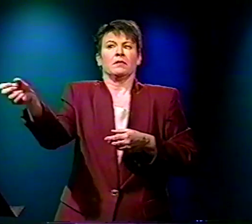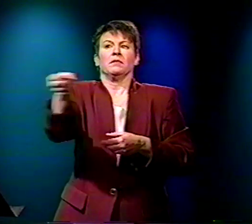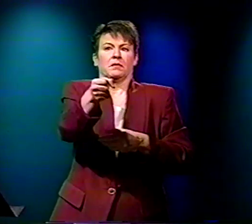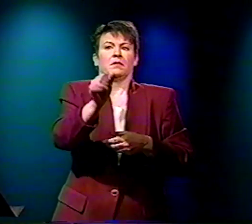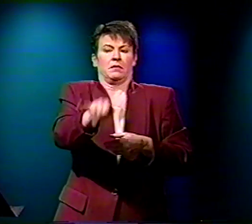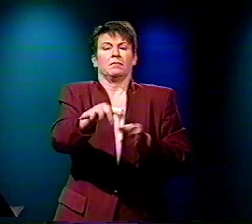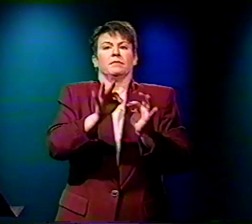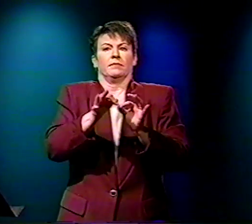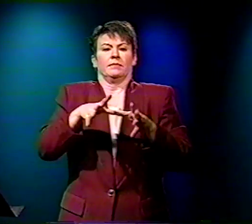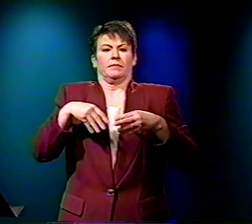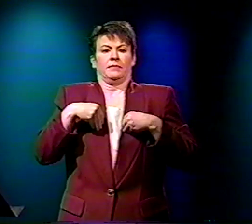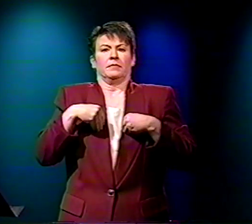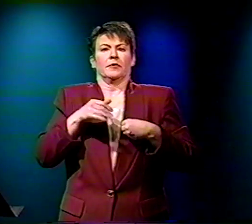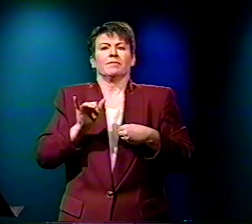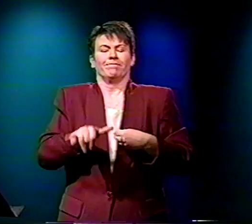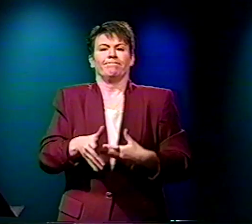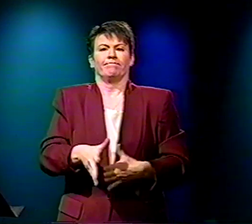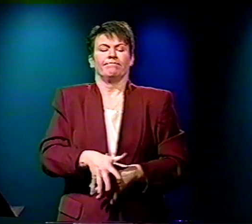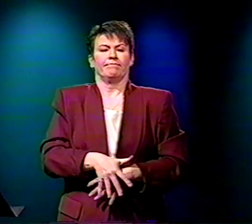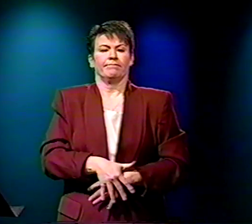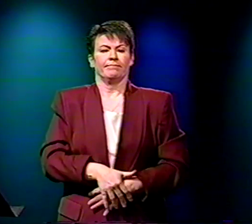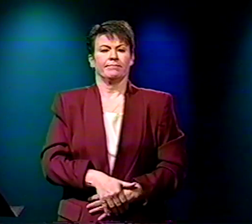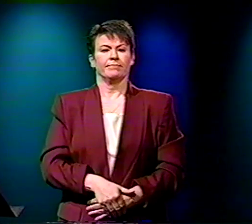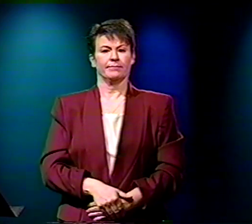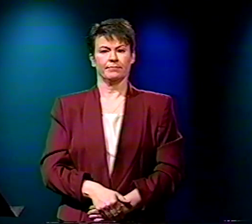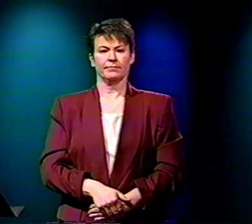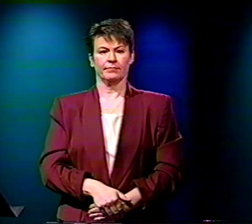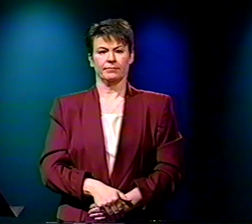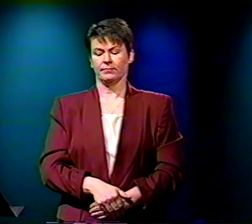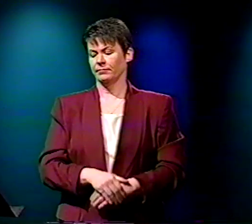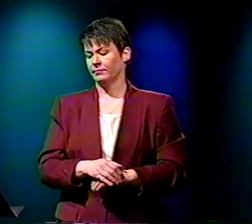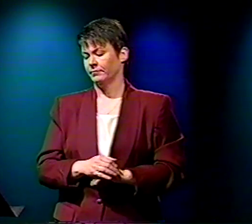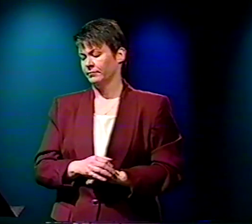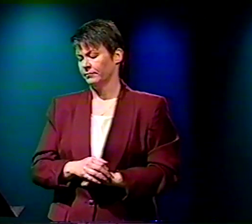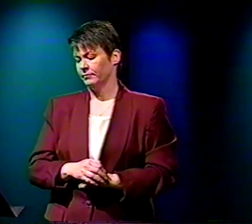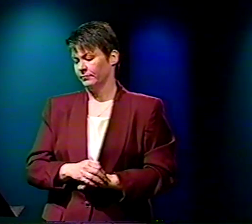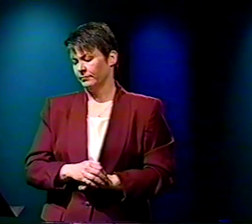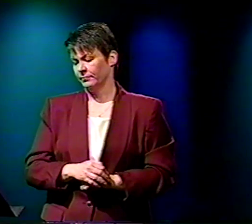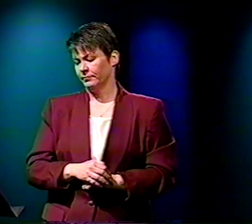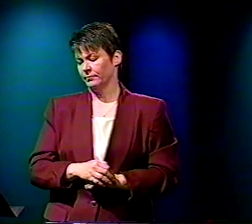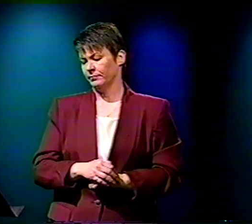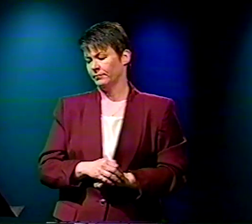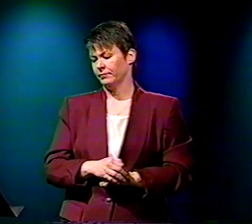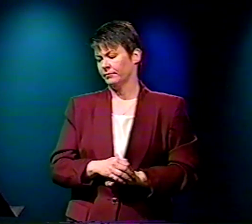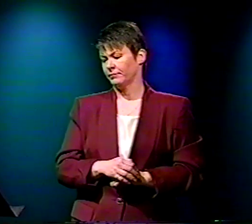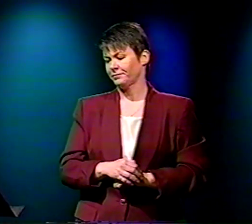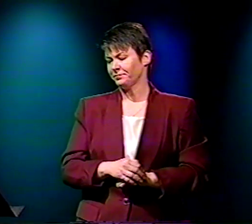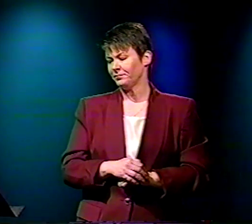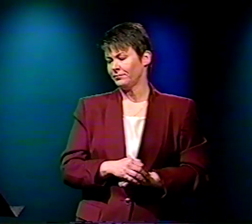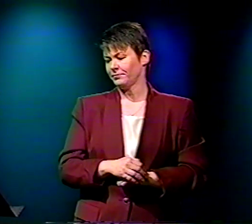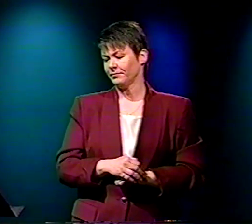deaf community. And so whatever interpreter they're given, they feel that they must simply take the services that they're provided